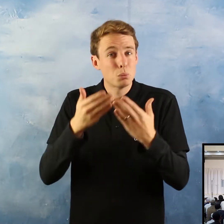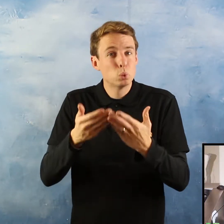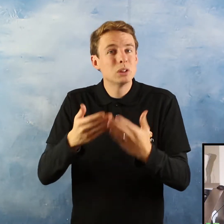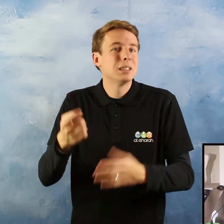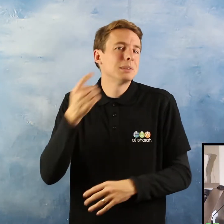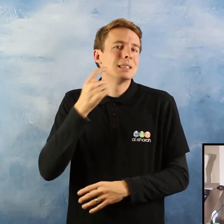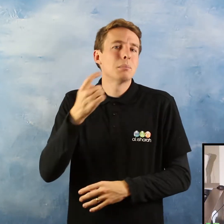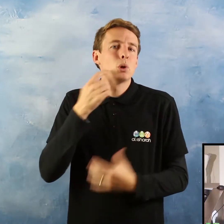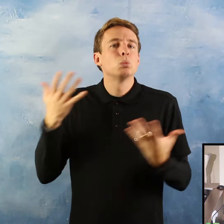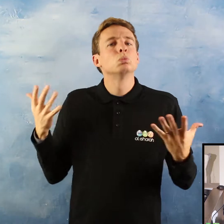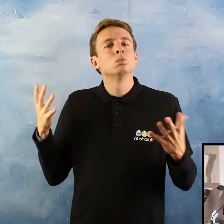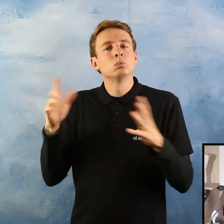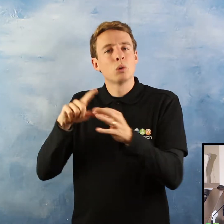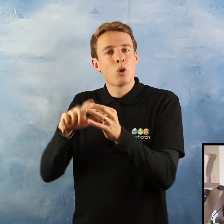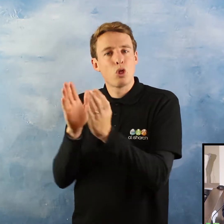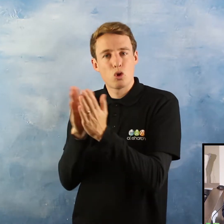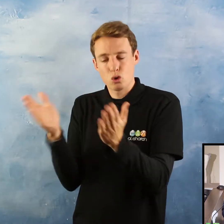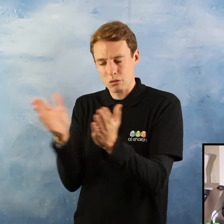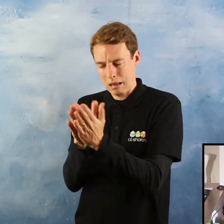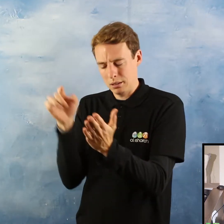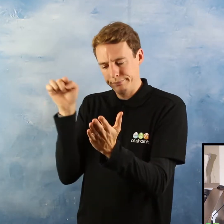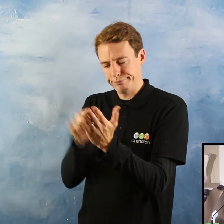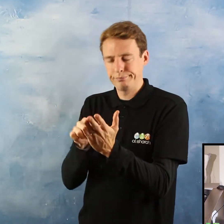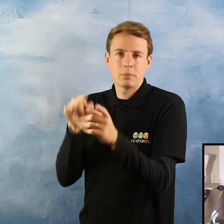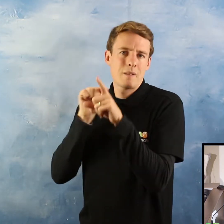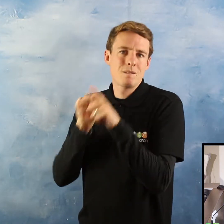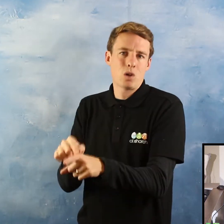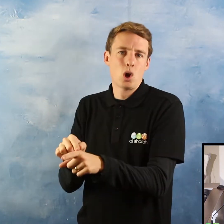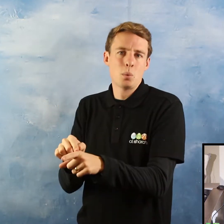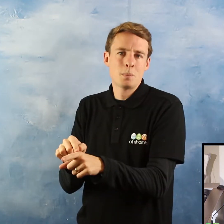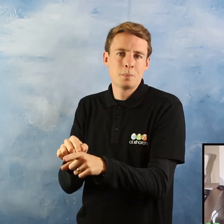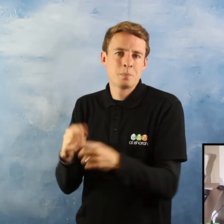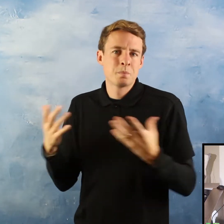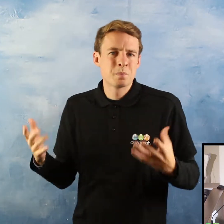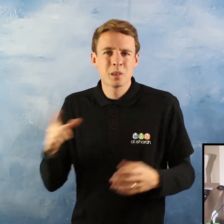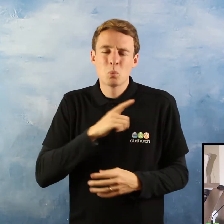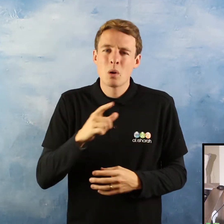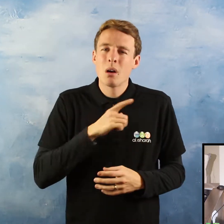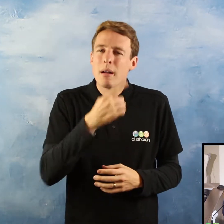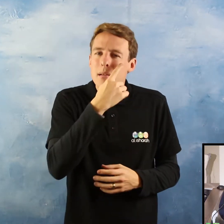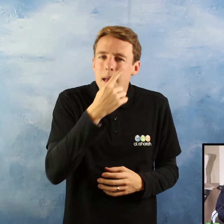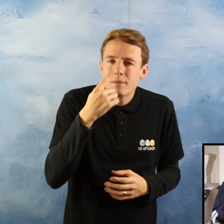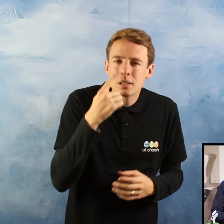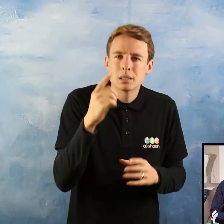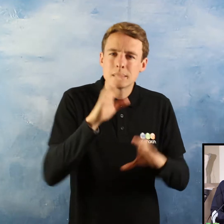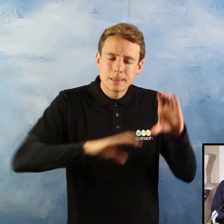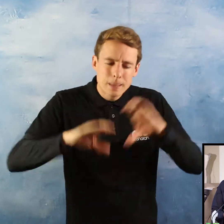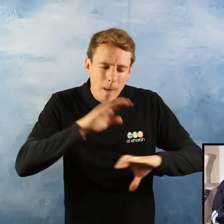Quran. Whatever Quran says, we follow that because we don't need scientific